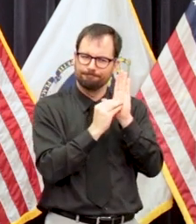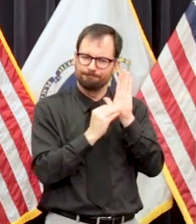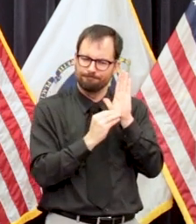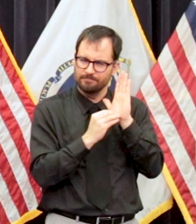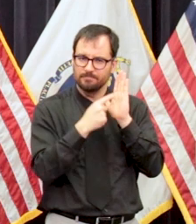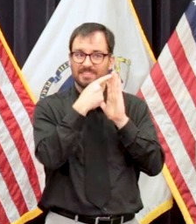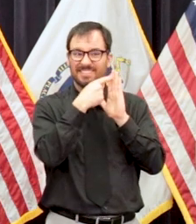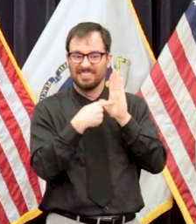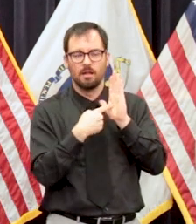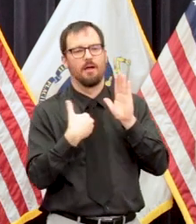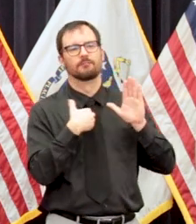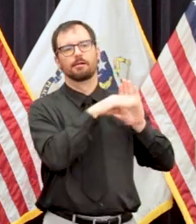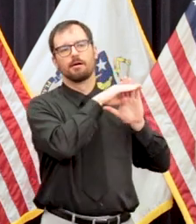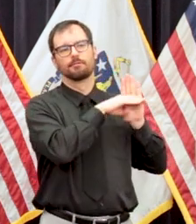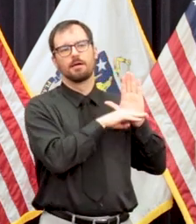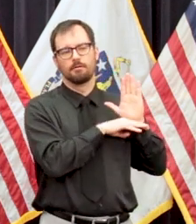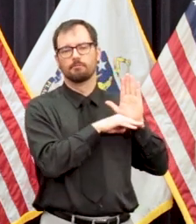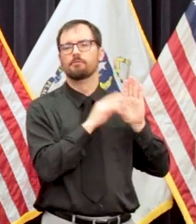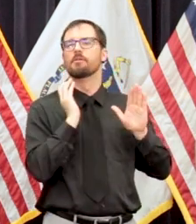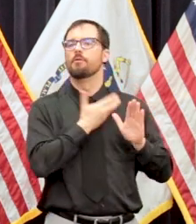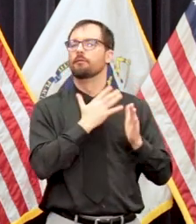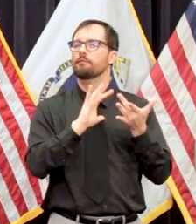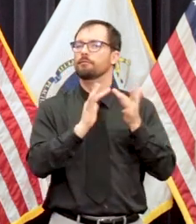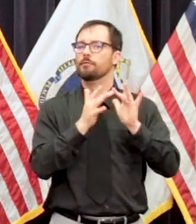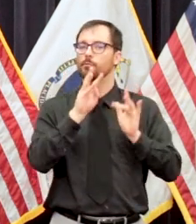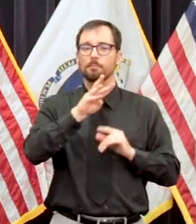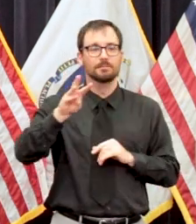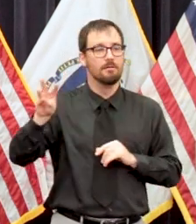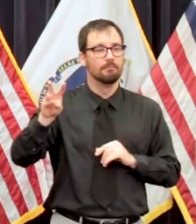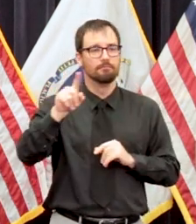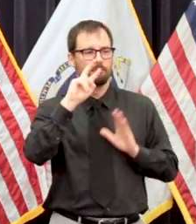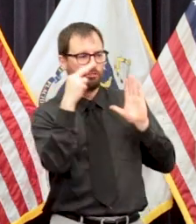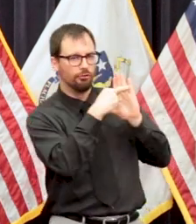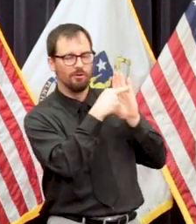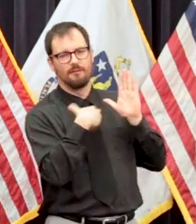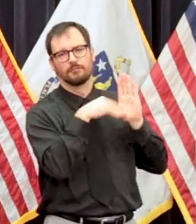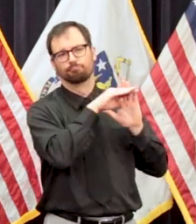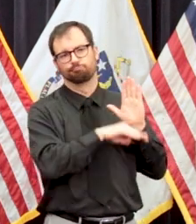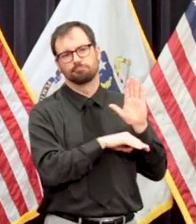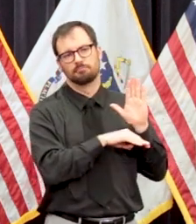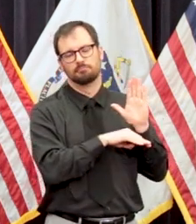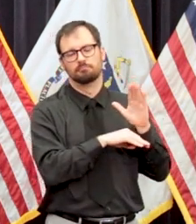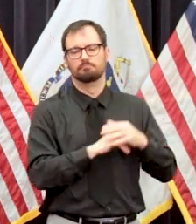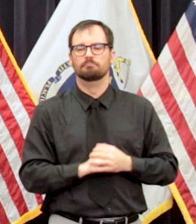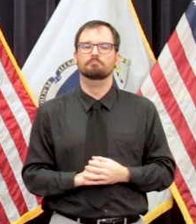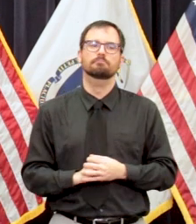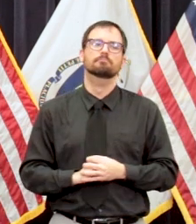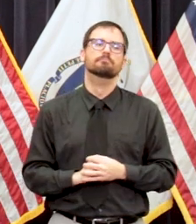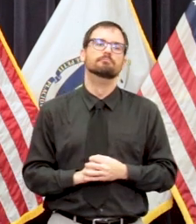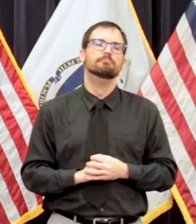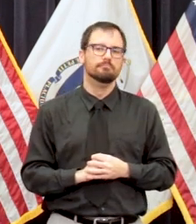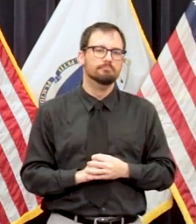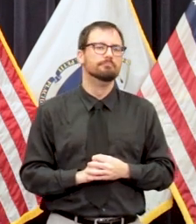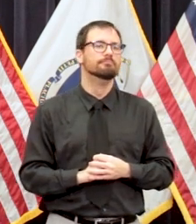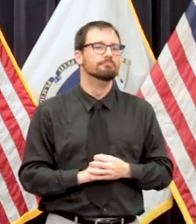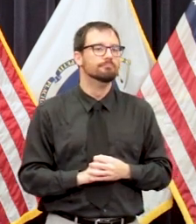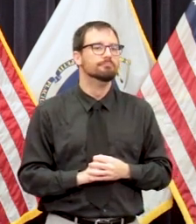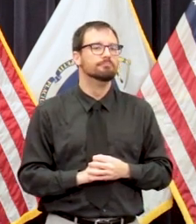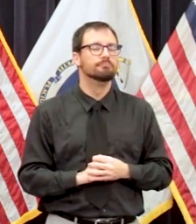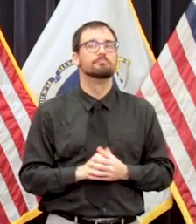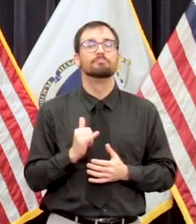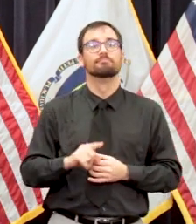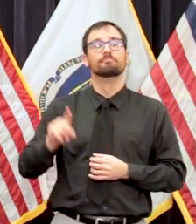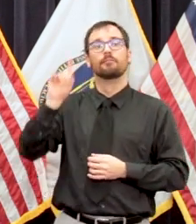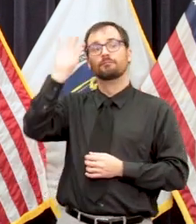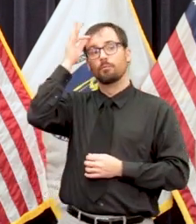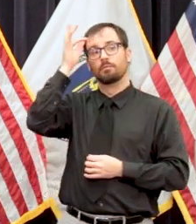website. Federal officials continue to issue new rules and guidance related to travel restrictions and social distancing. We